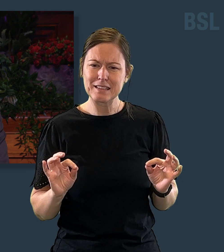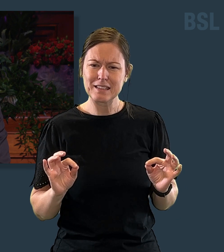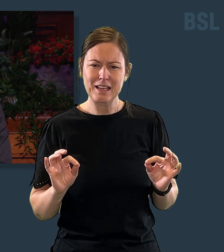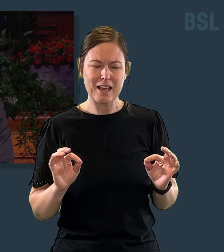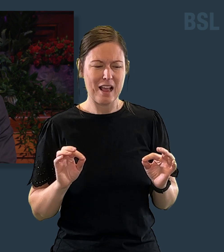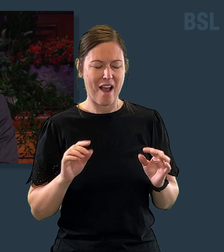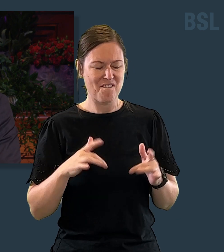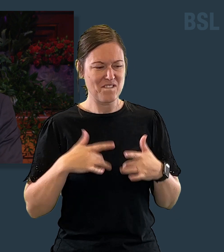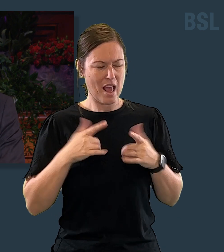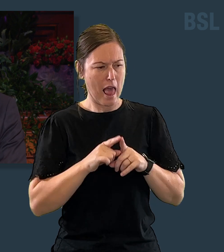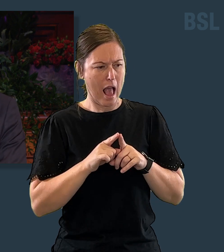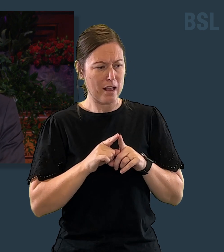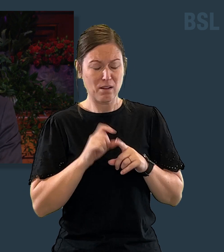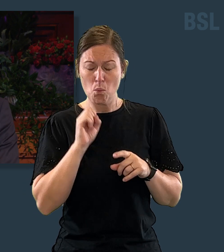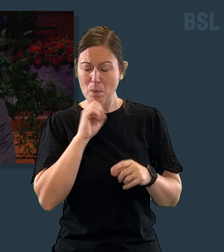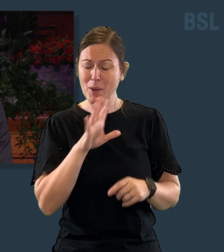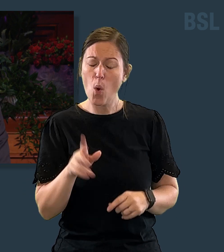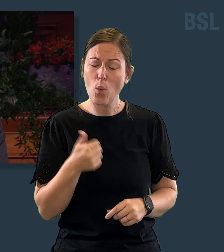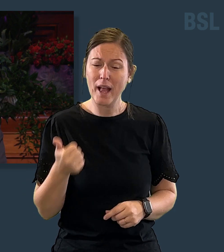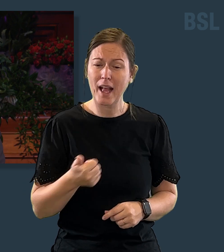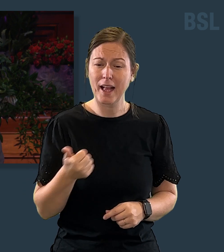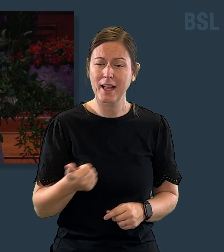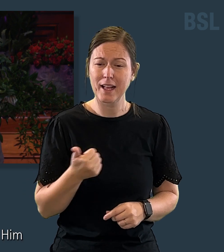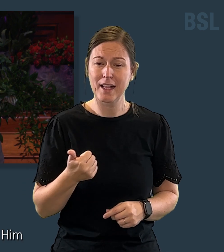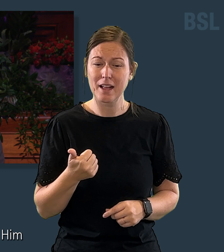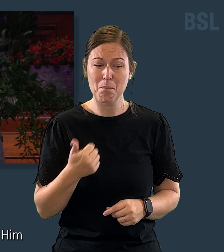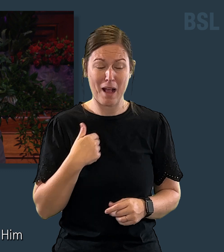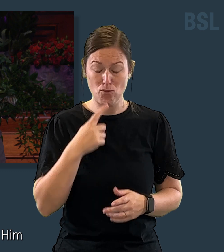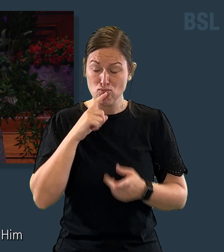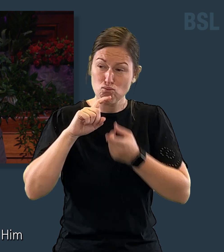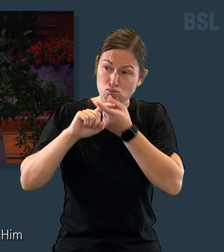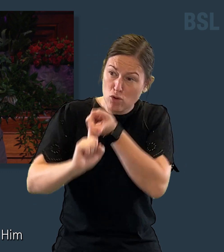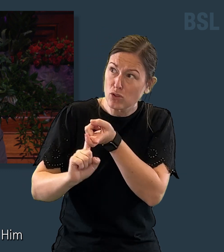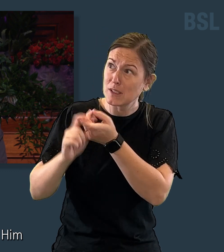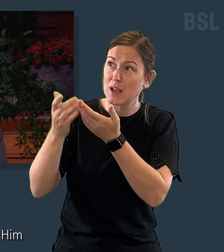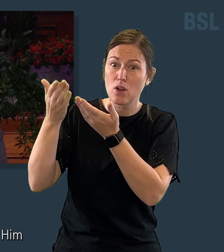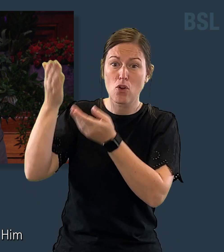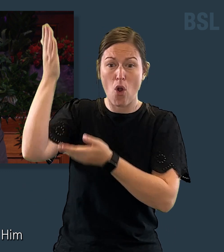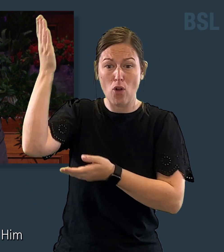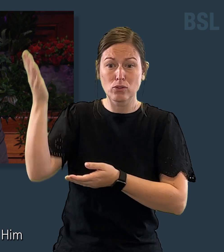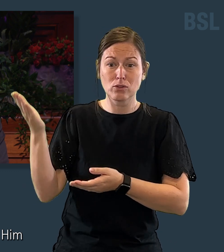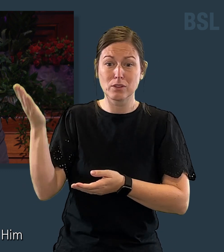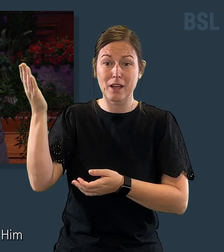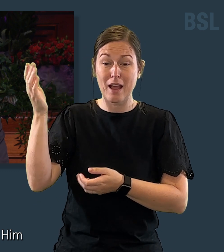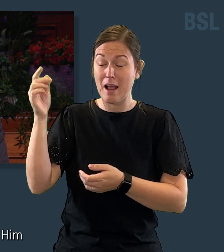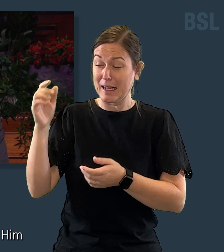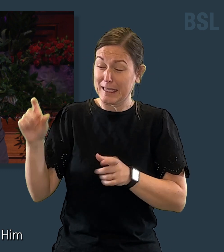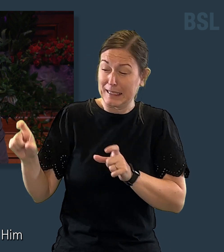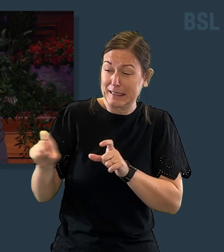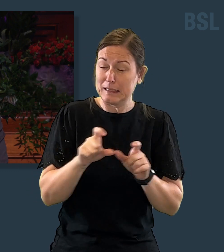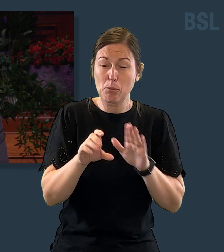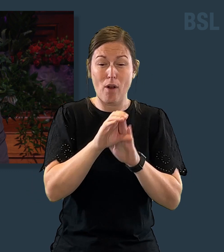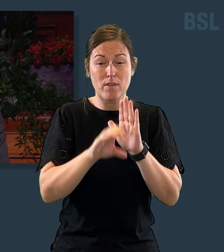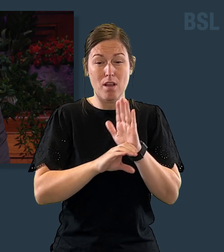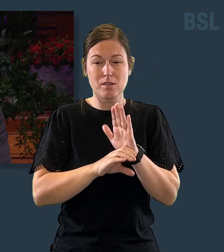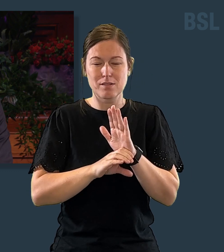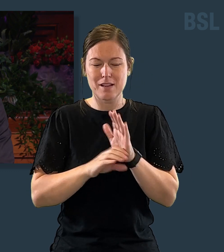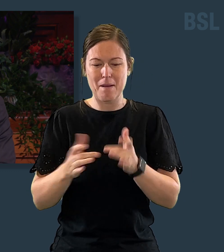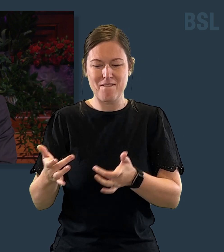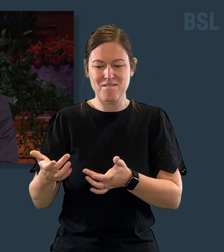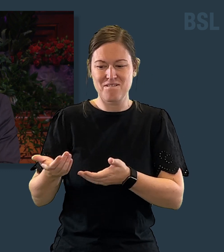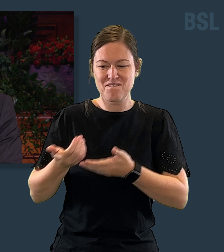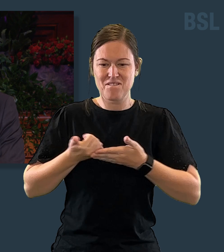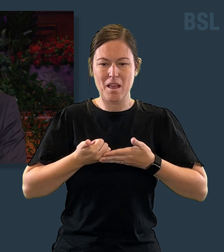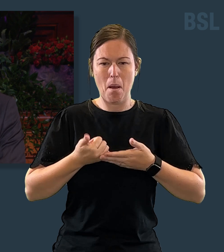everything was going to be okay. Trusting God and keeping our covenants with Him brings power